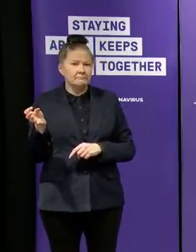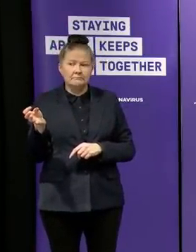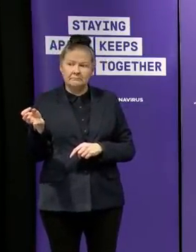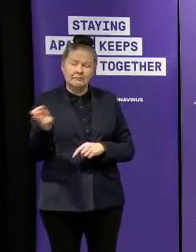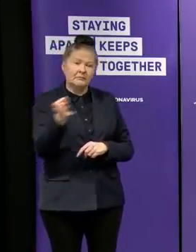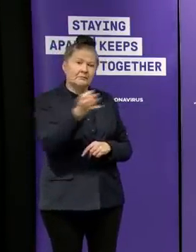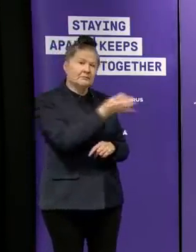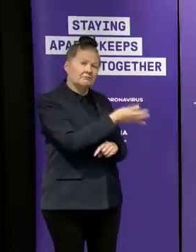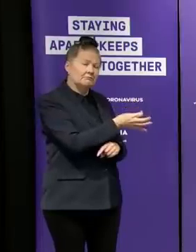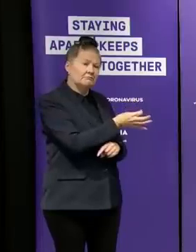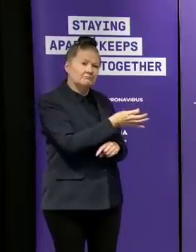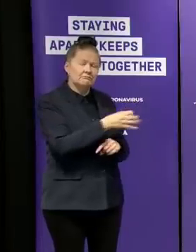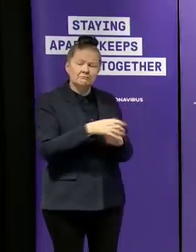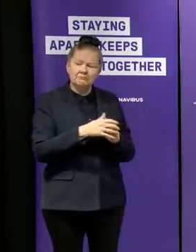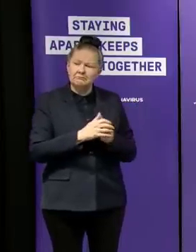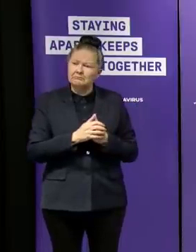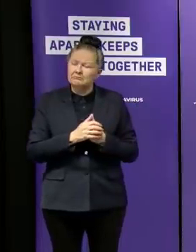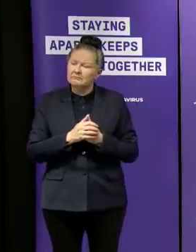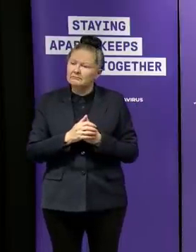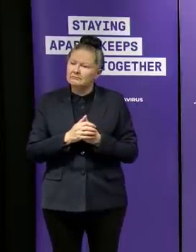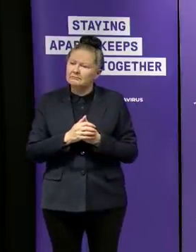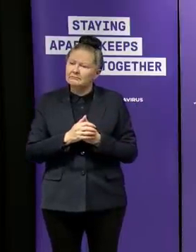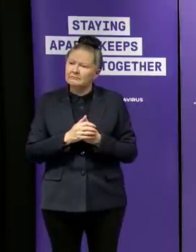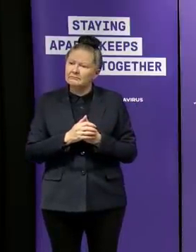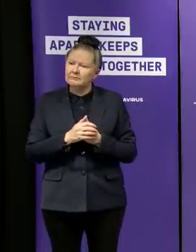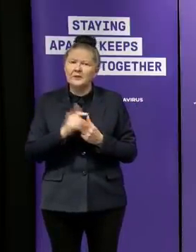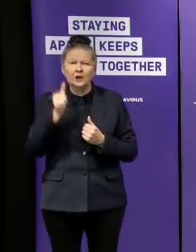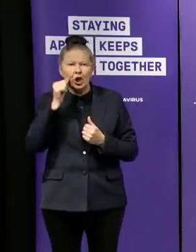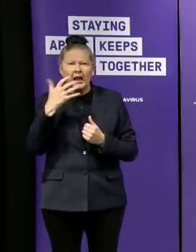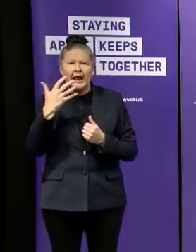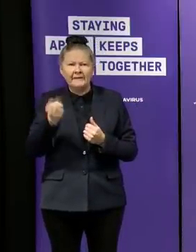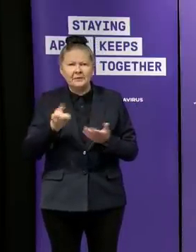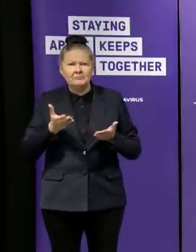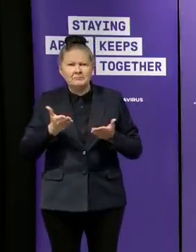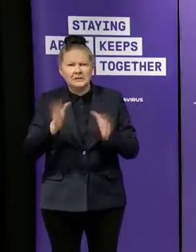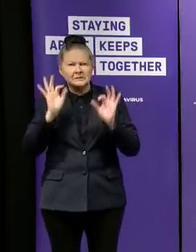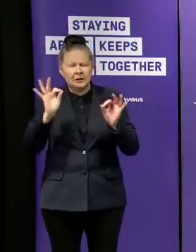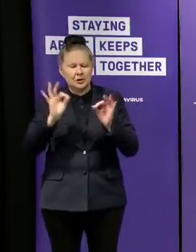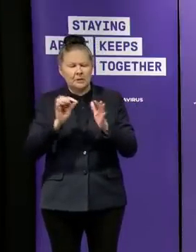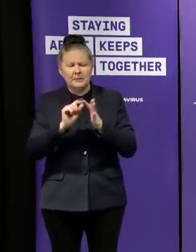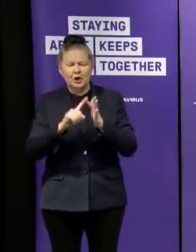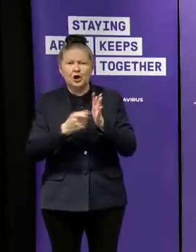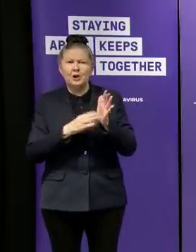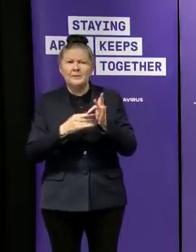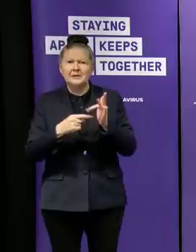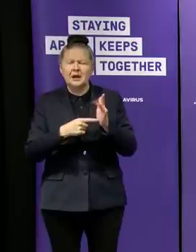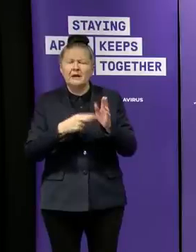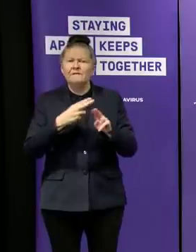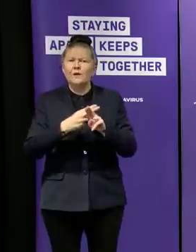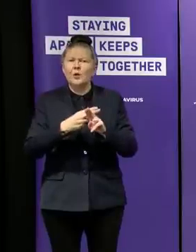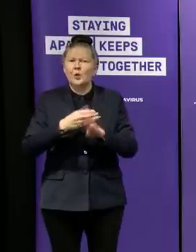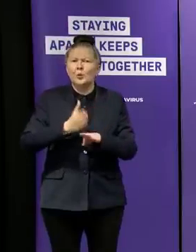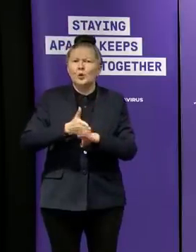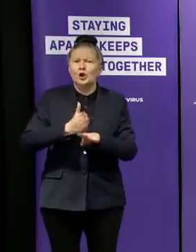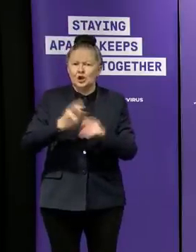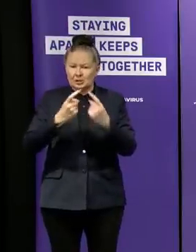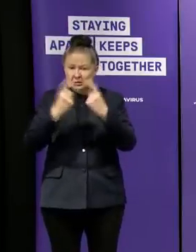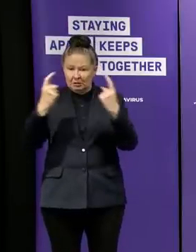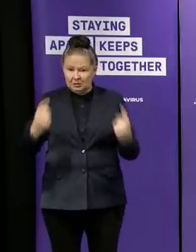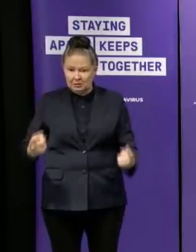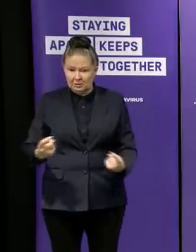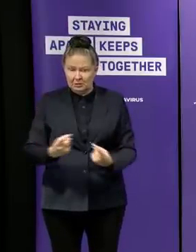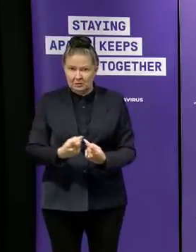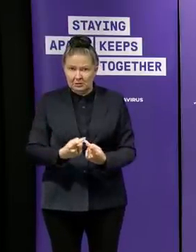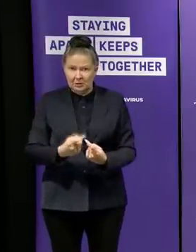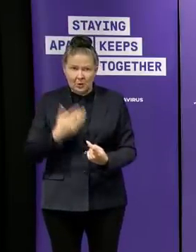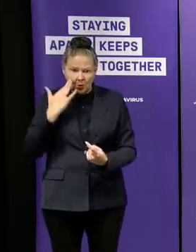How long can the committed worker permit system last? When are you anticipating that'll end? I think that changes